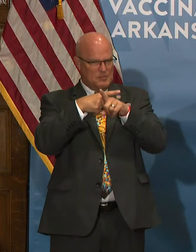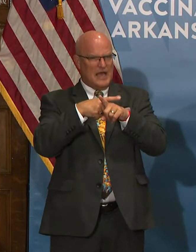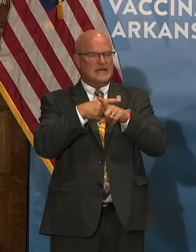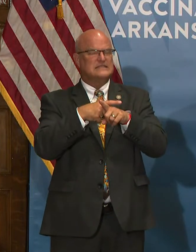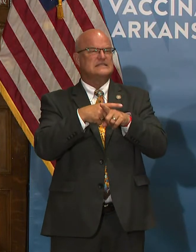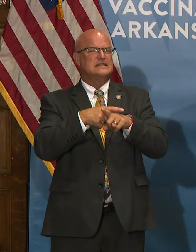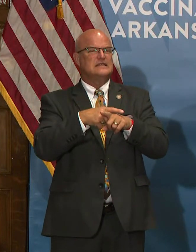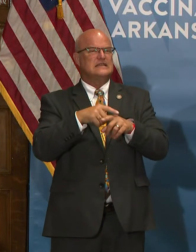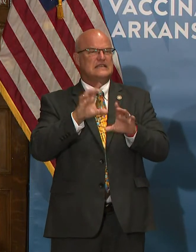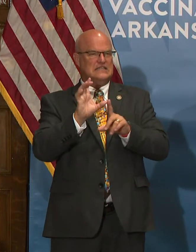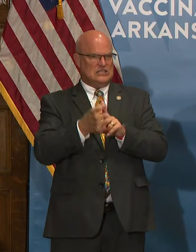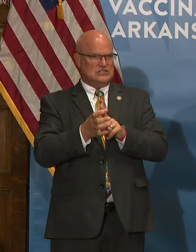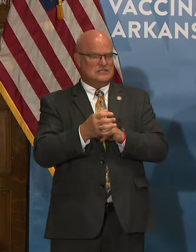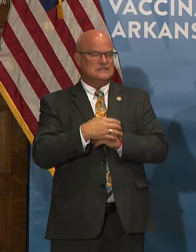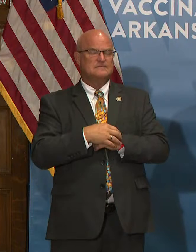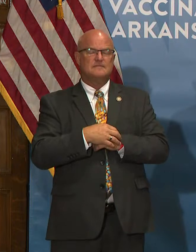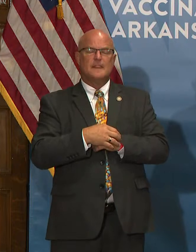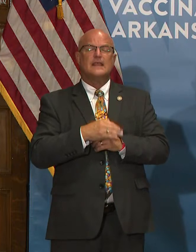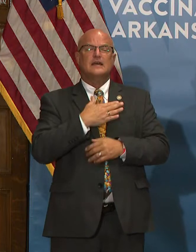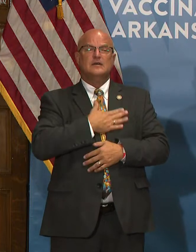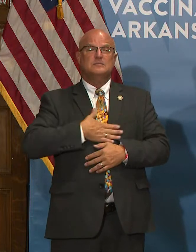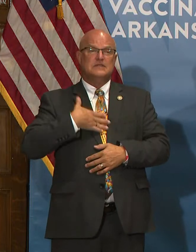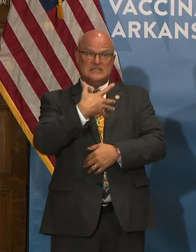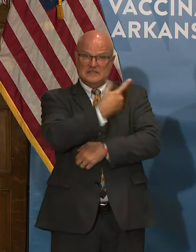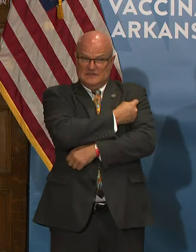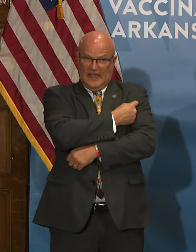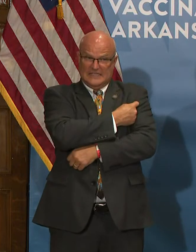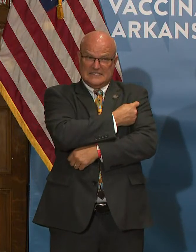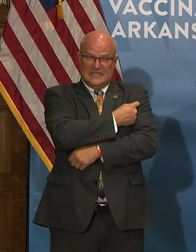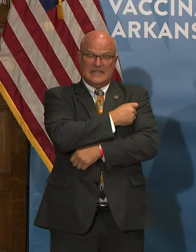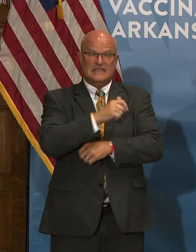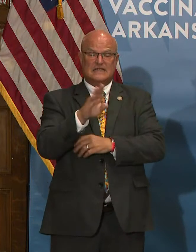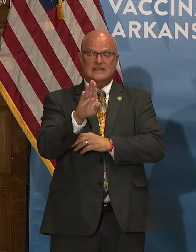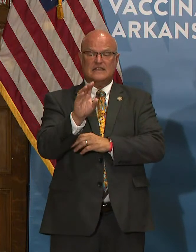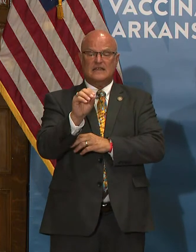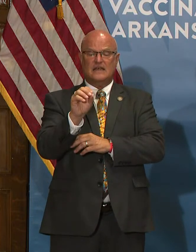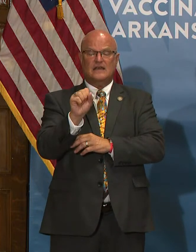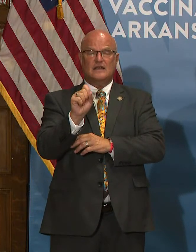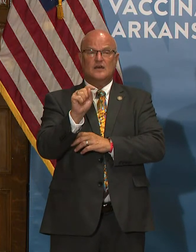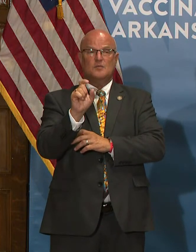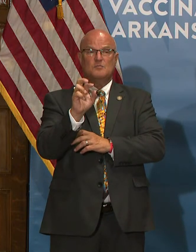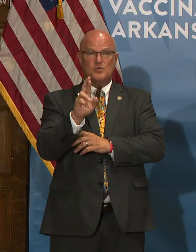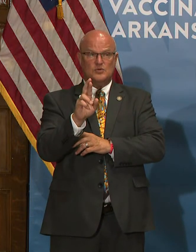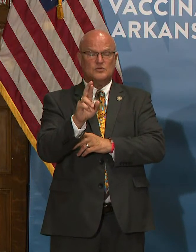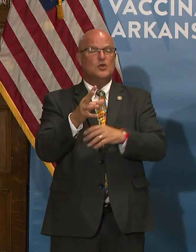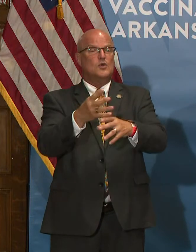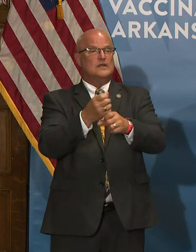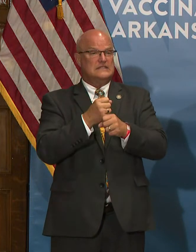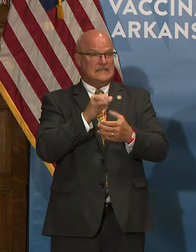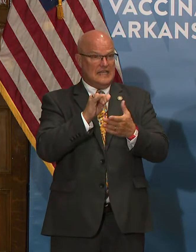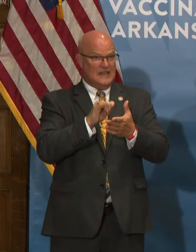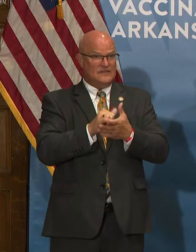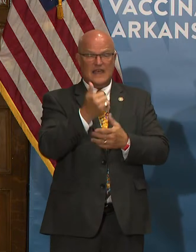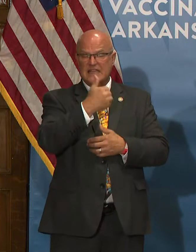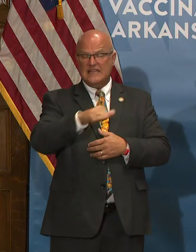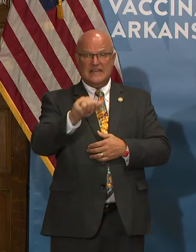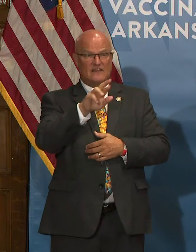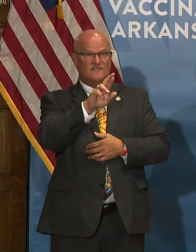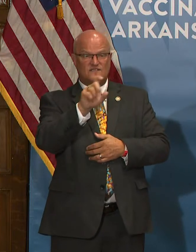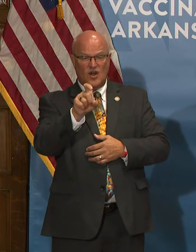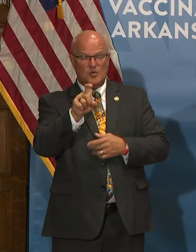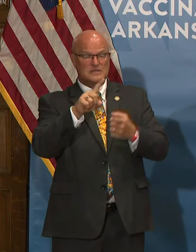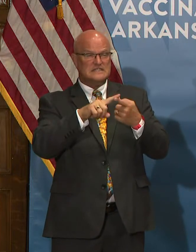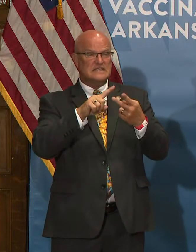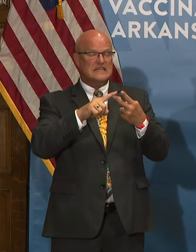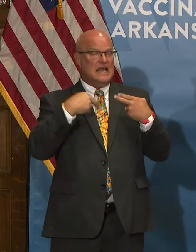I'm encouraging them to become vaccinated, to get their booster doses. They can receive that at any pharmacy or at a